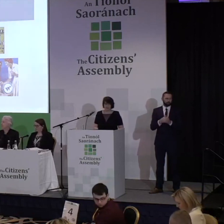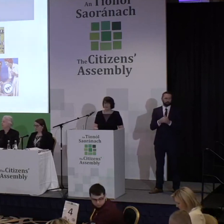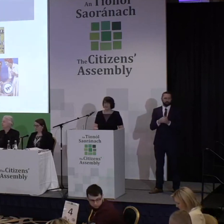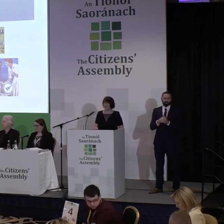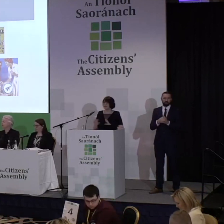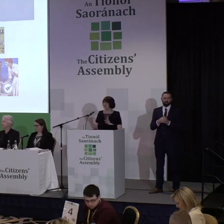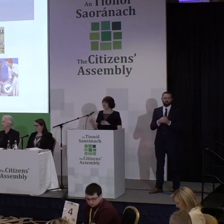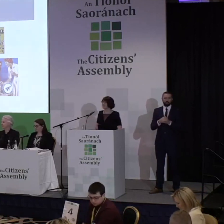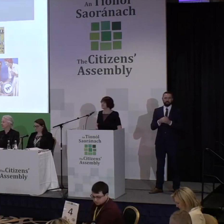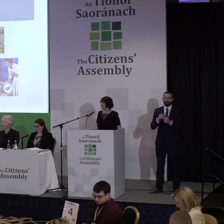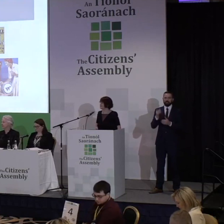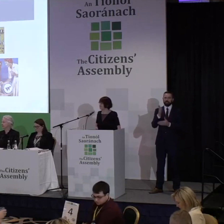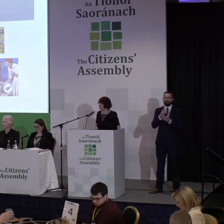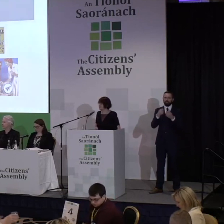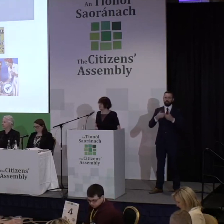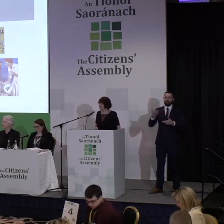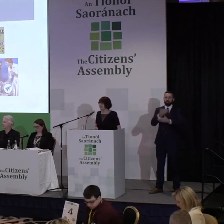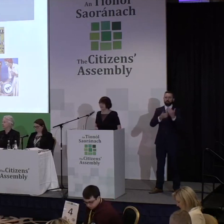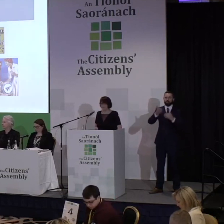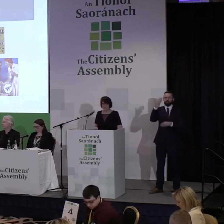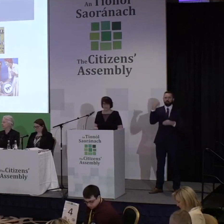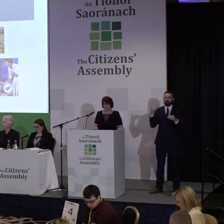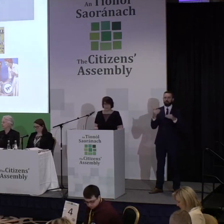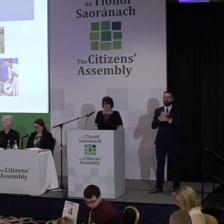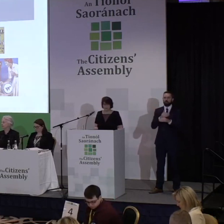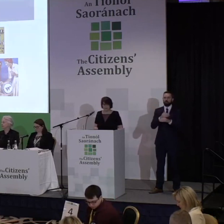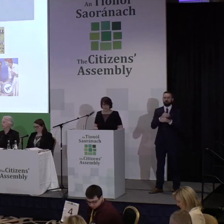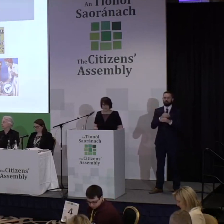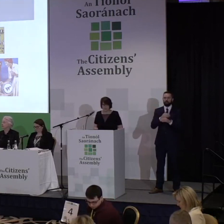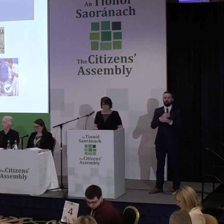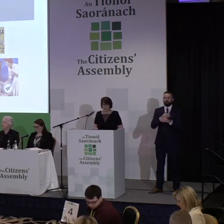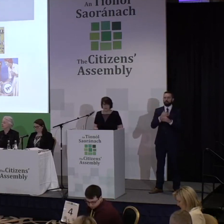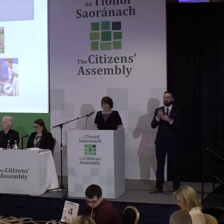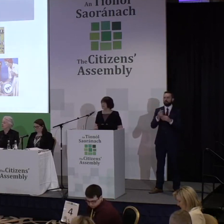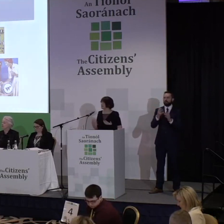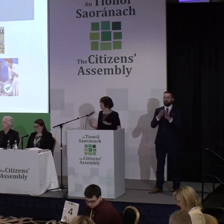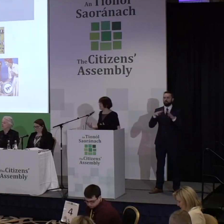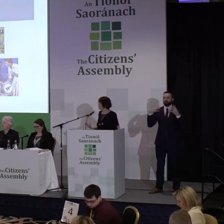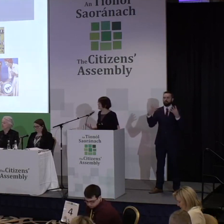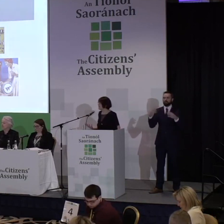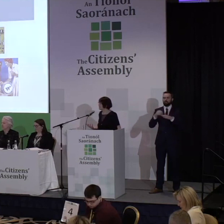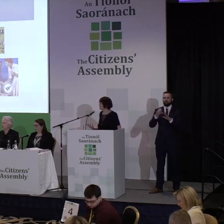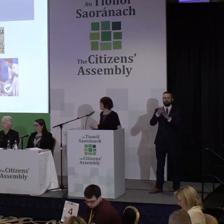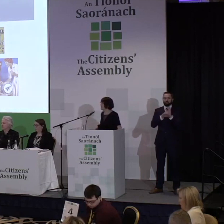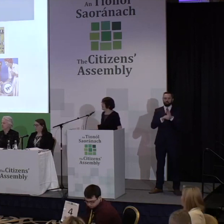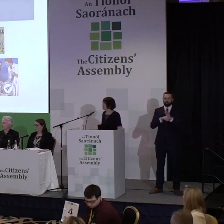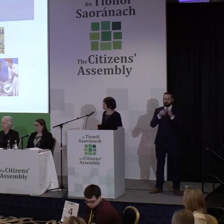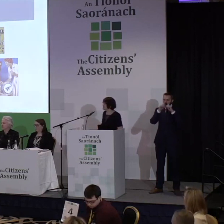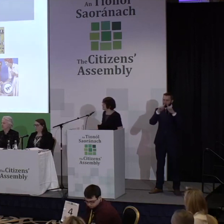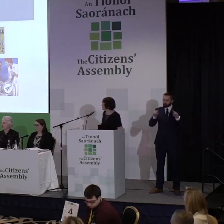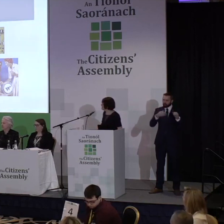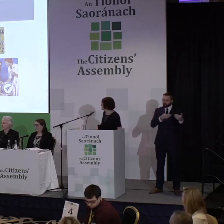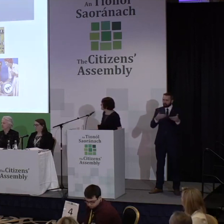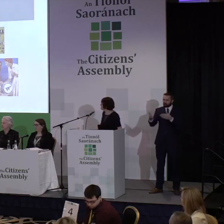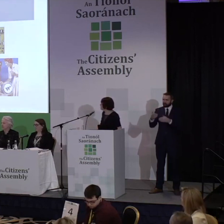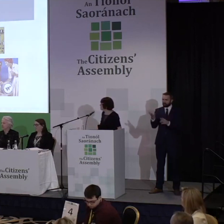And this is something that was discussed previously by the Convention on the Constitution. It's an unusual provision. It